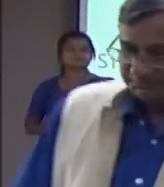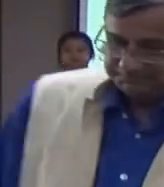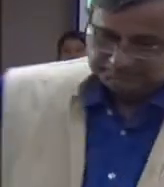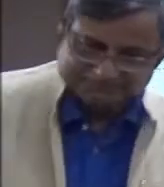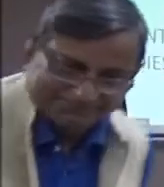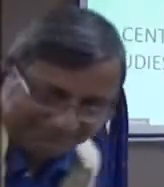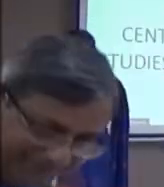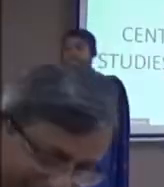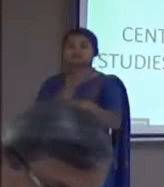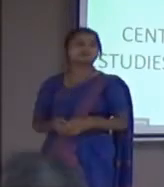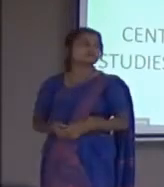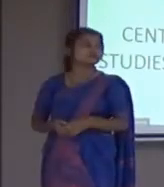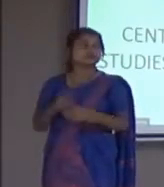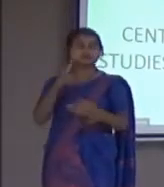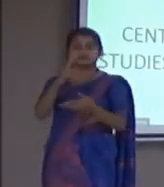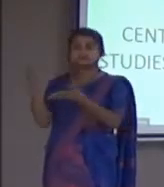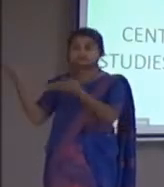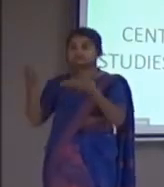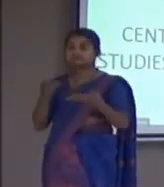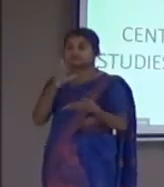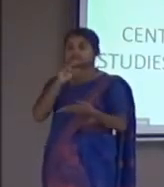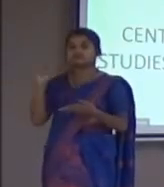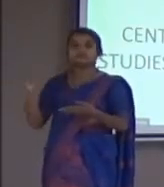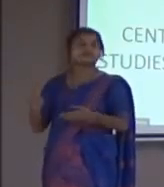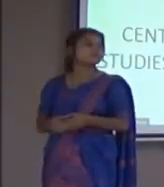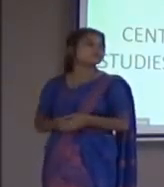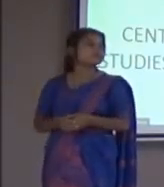Thank you, sir, for your welcome address.